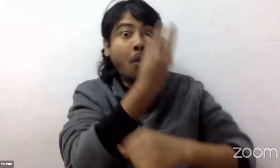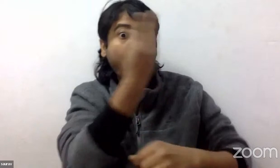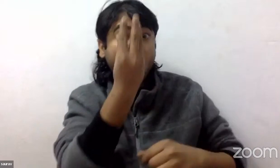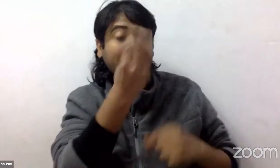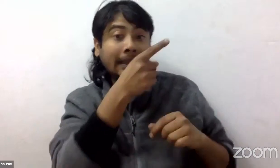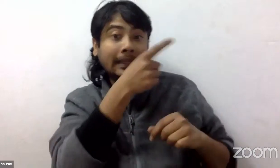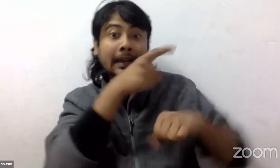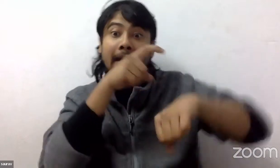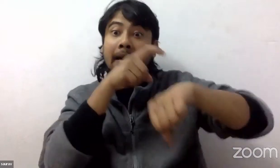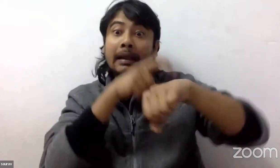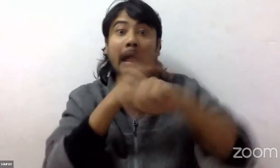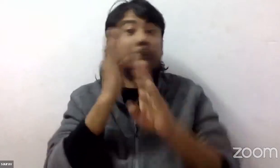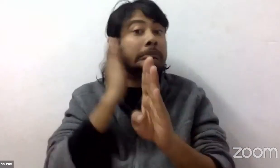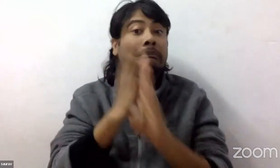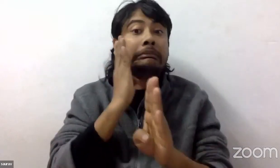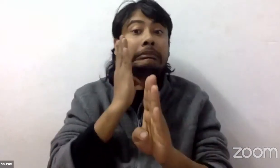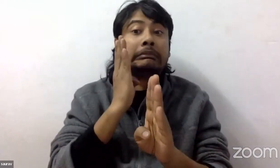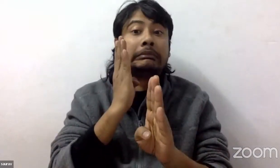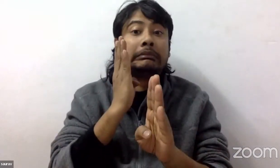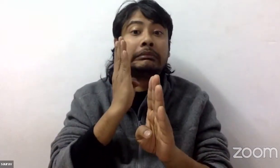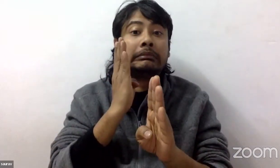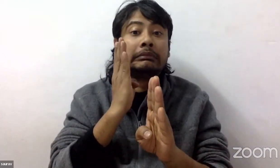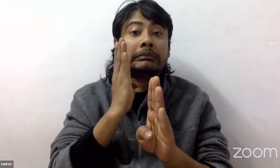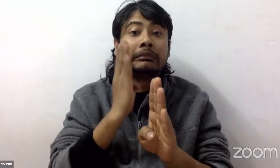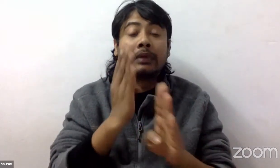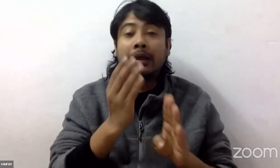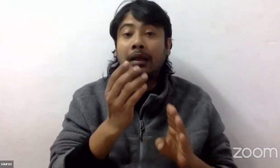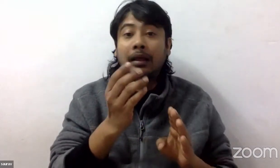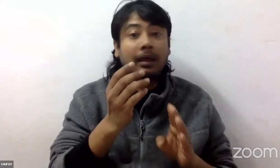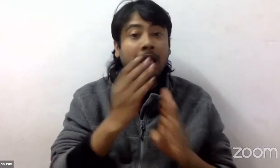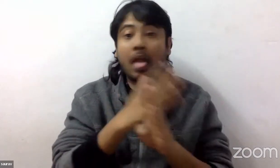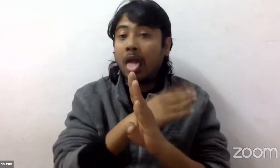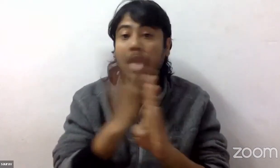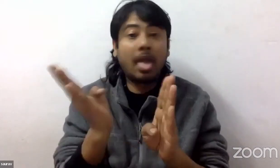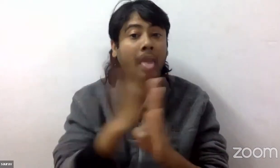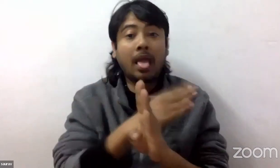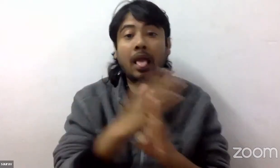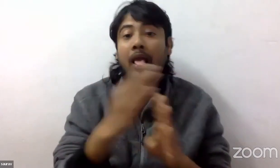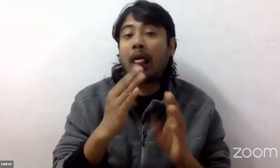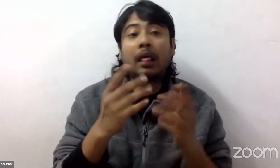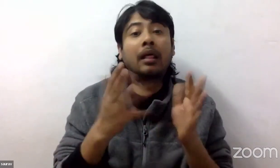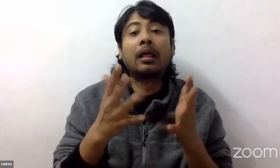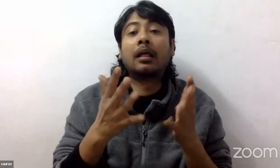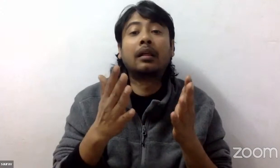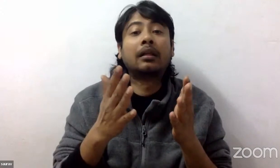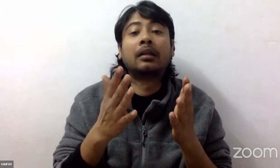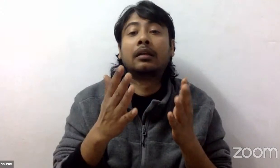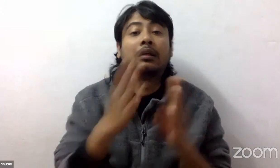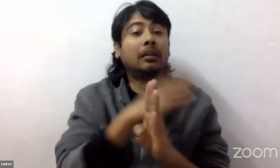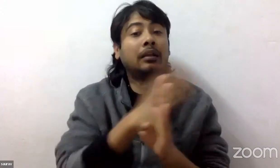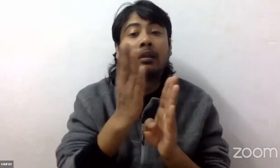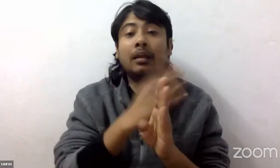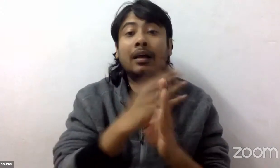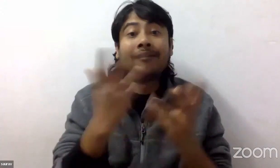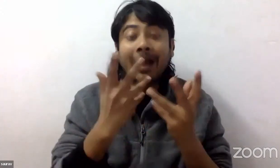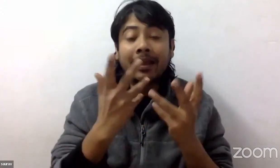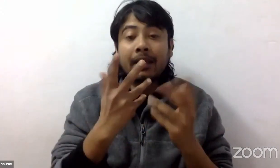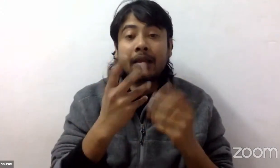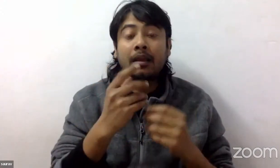to place. Why? Because the time of Ekadashi is calculated according to the sunrise. And sun